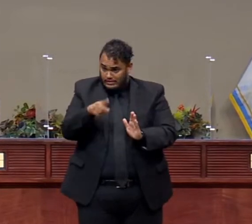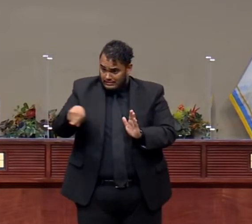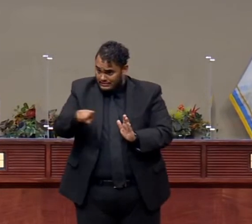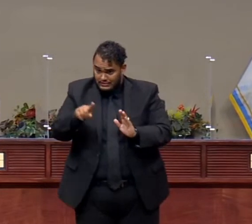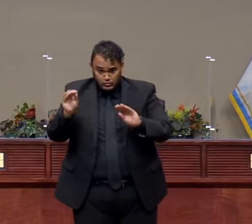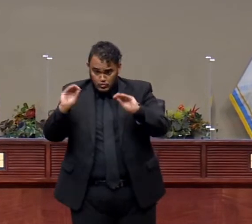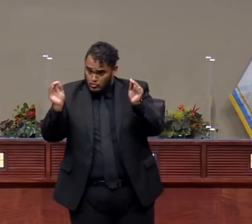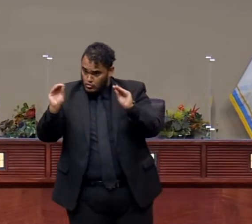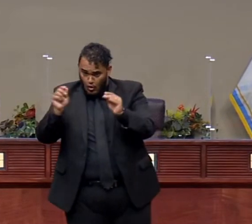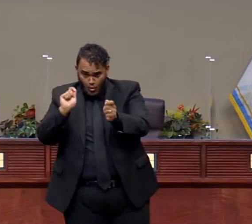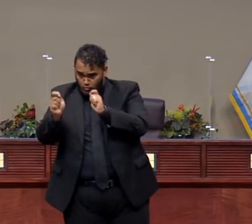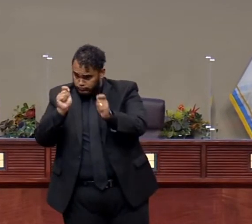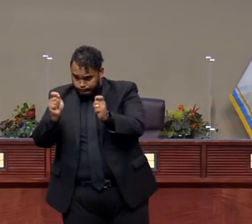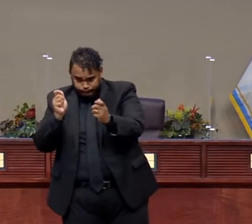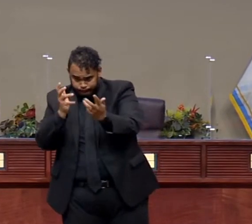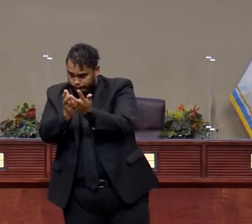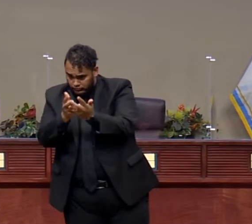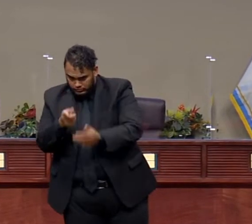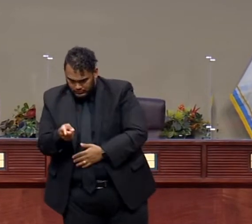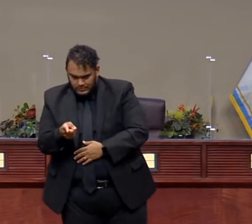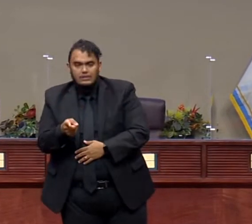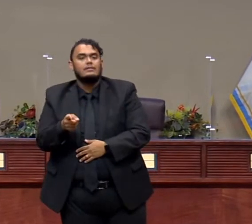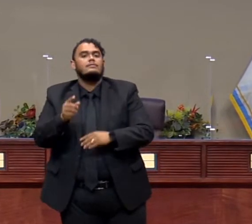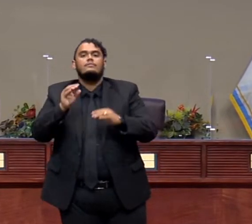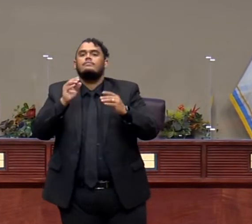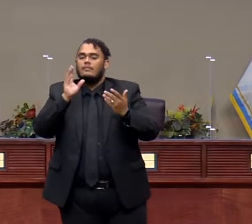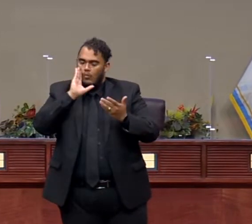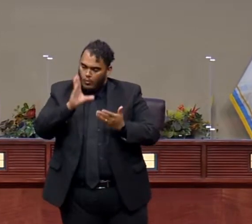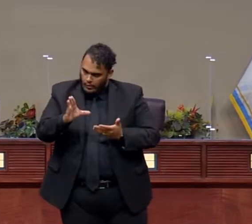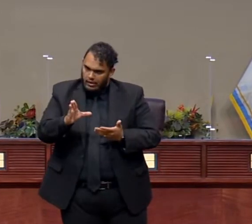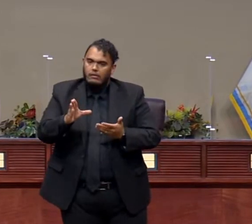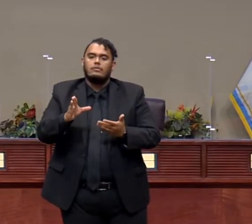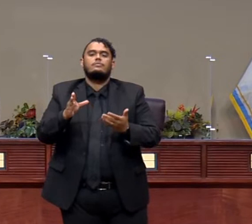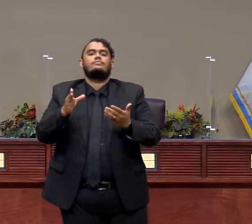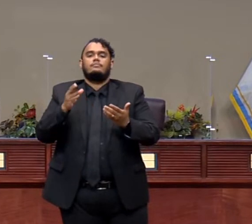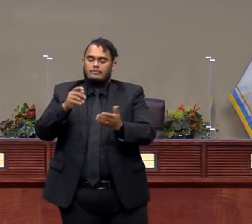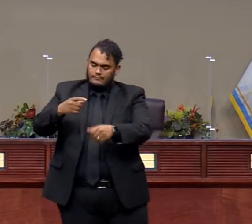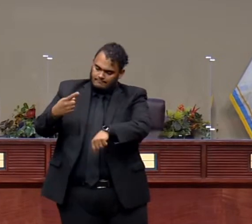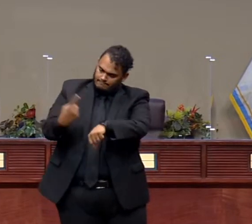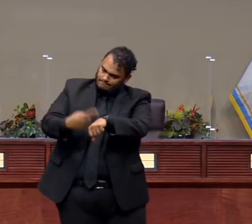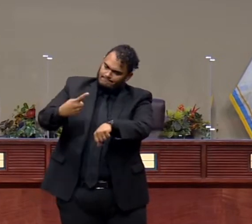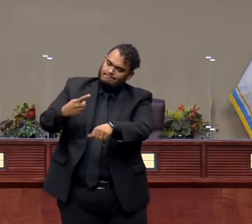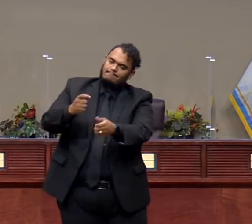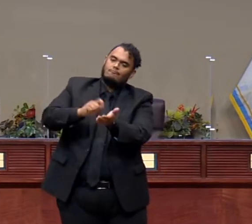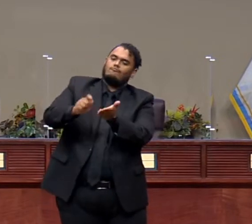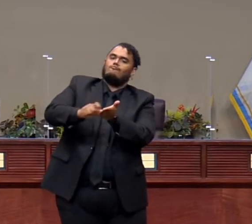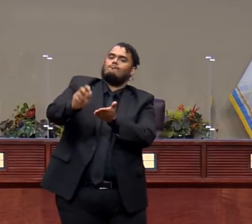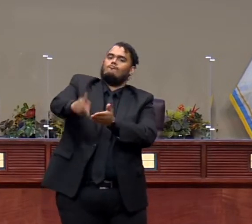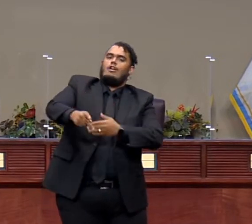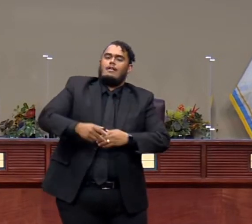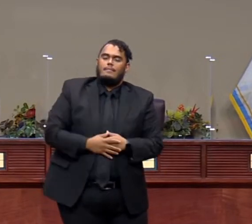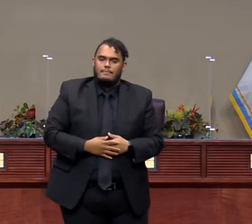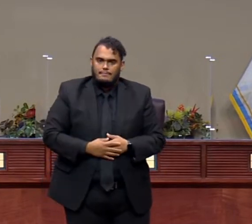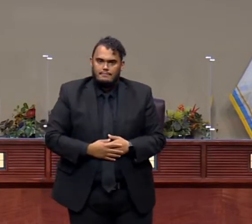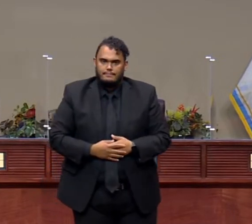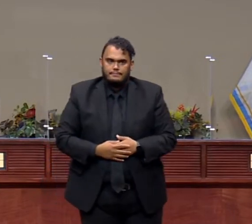forms or COVID-19 documentation will receive written reprimands.